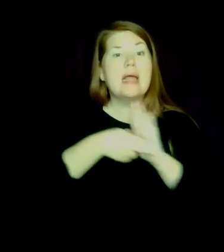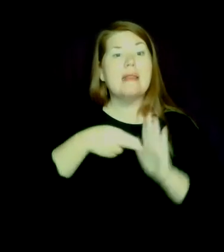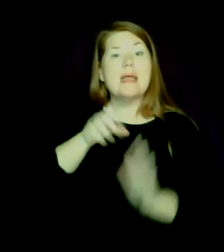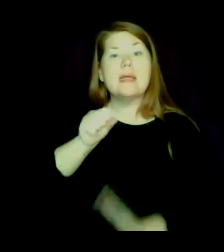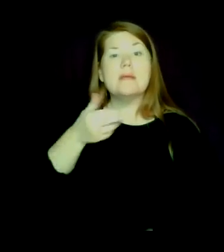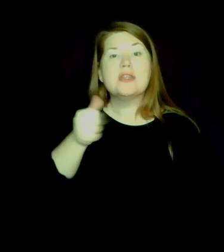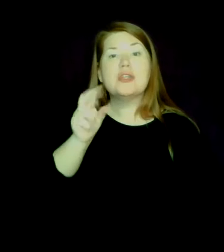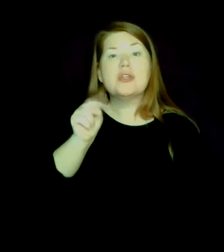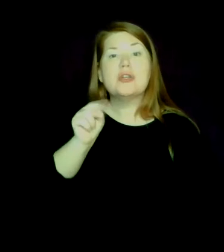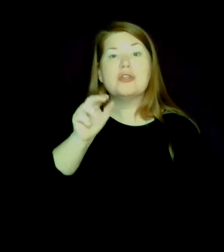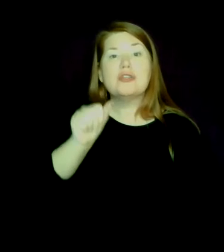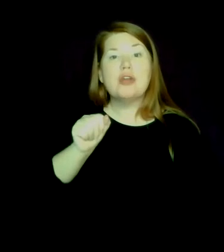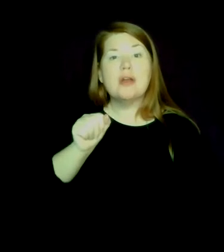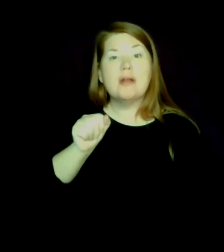Shauna.